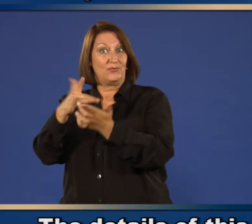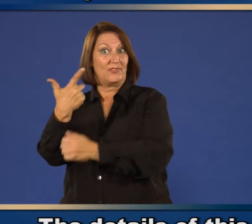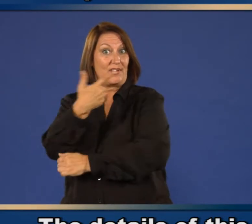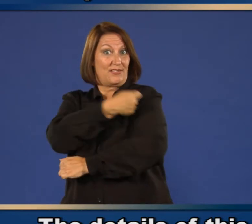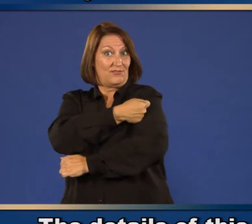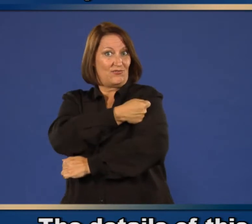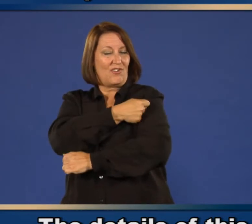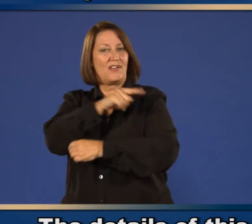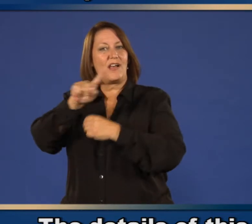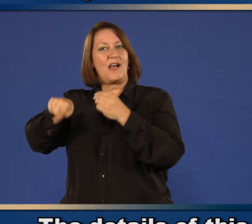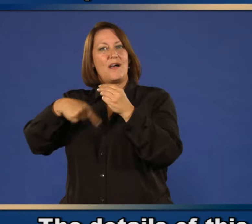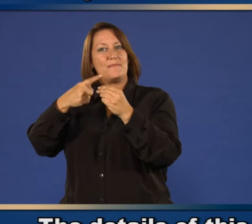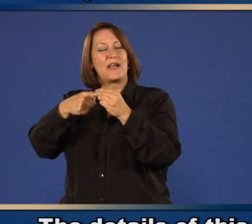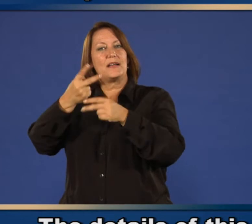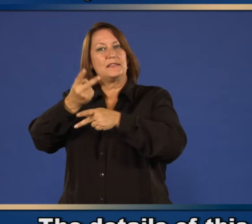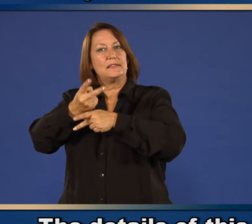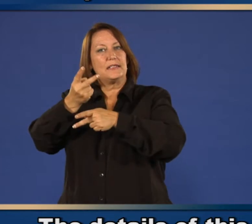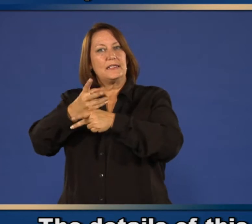at vaccination.